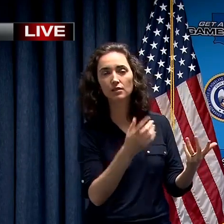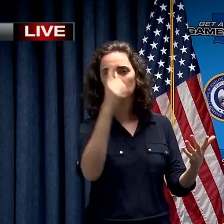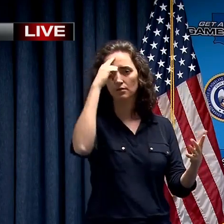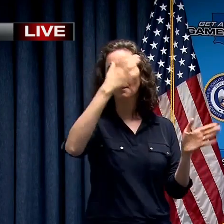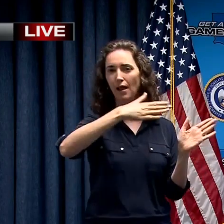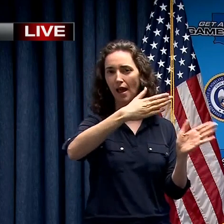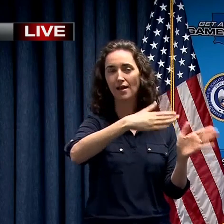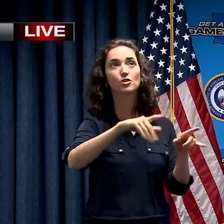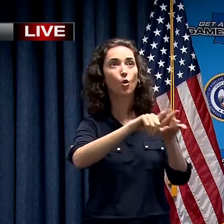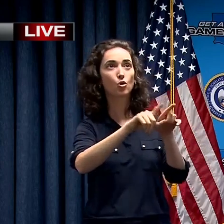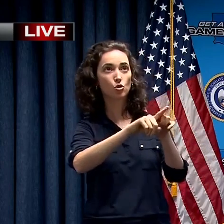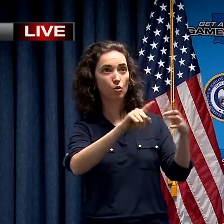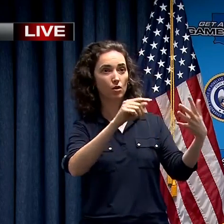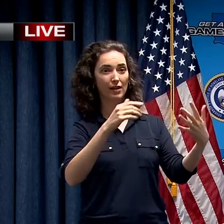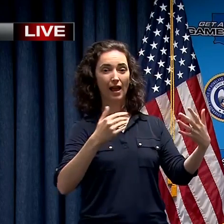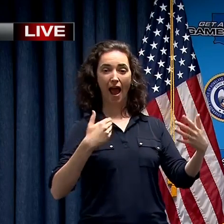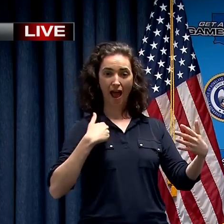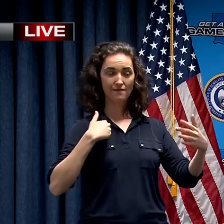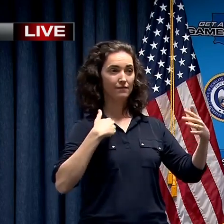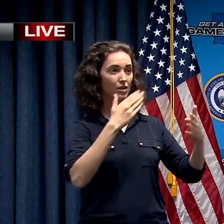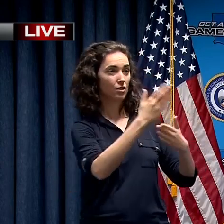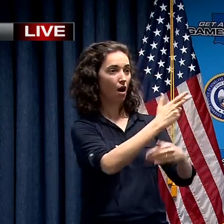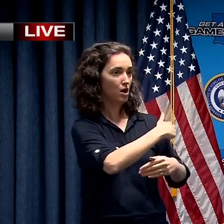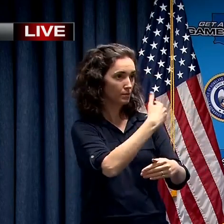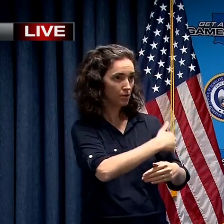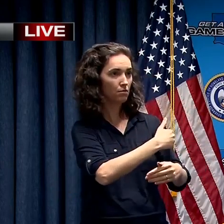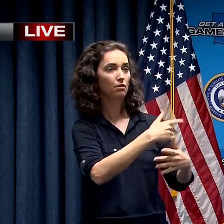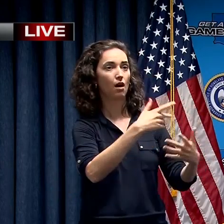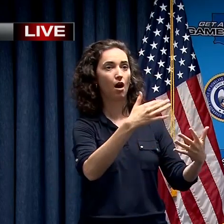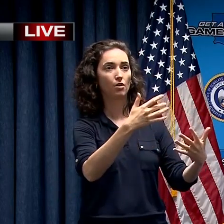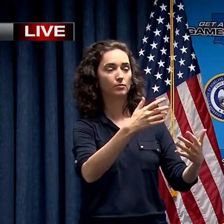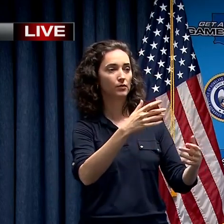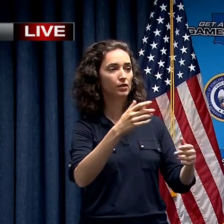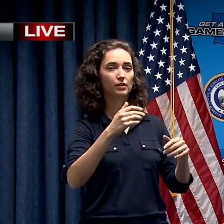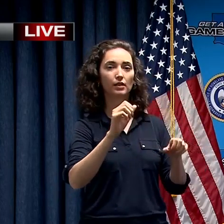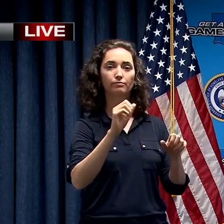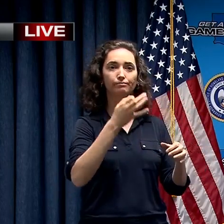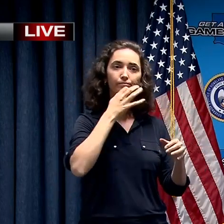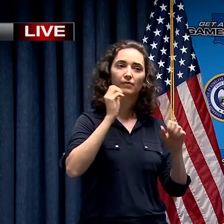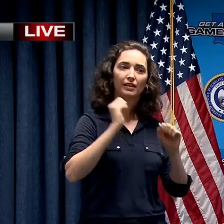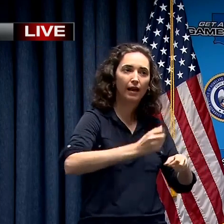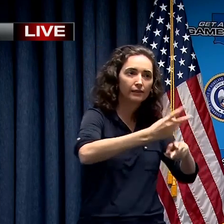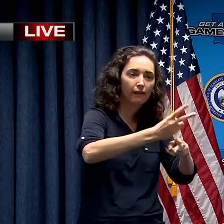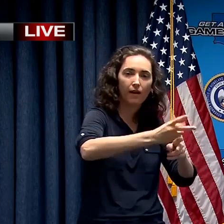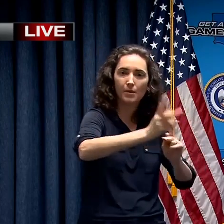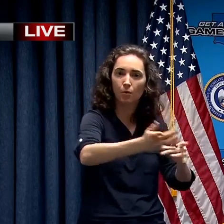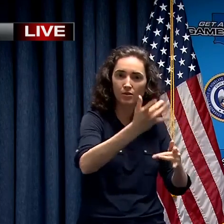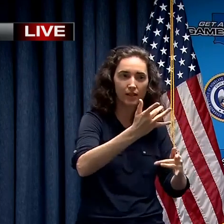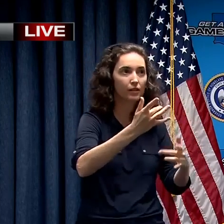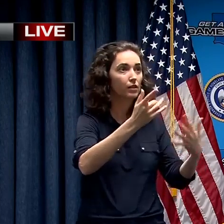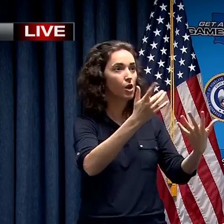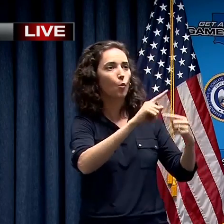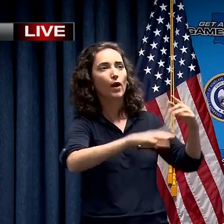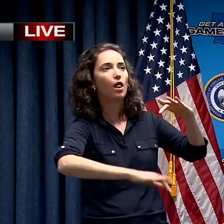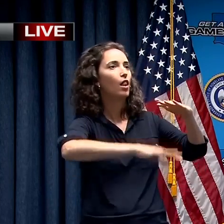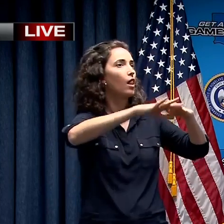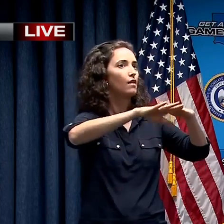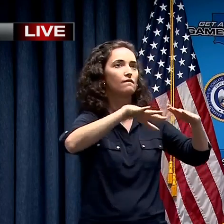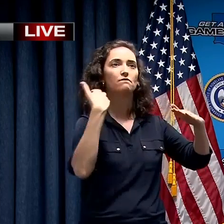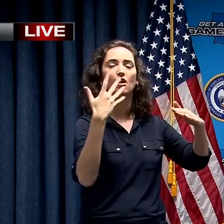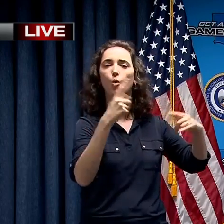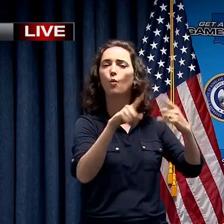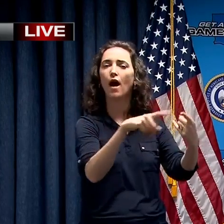exceed our capacity in certain regions to deliver life-saving health care. So today we're going to go through a chart with